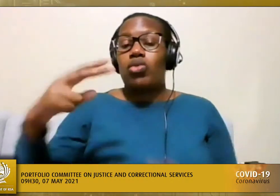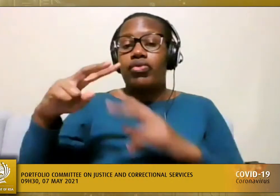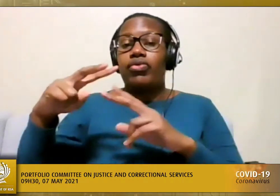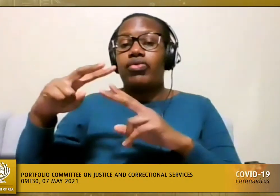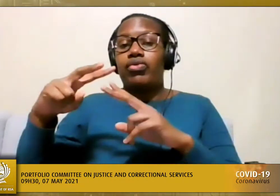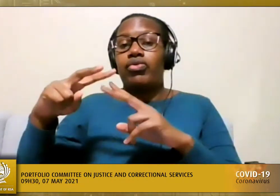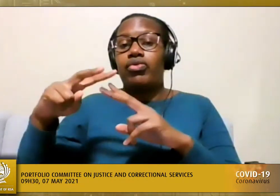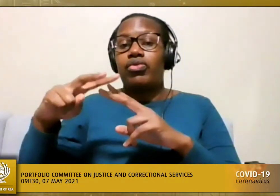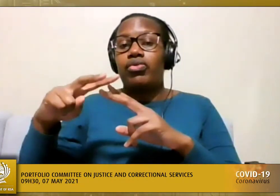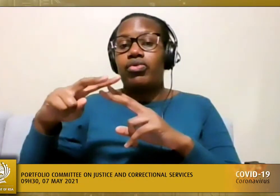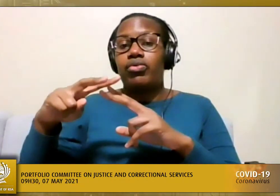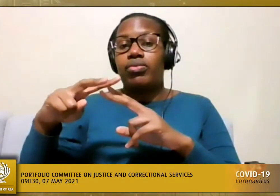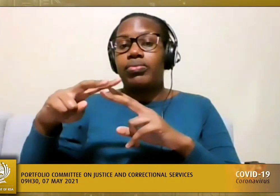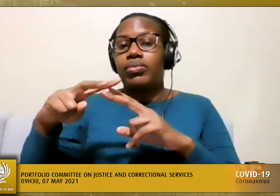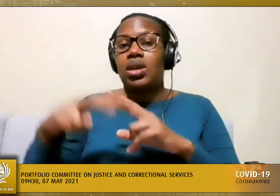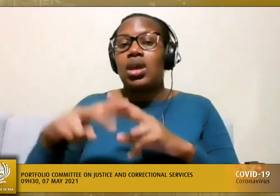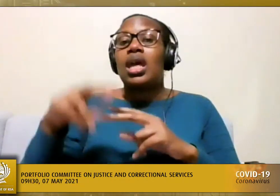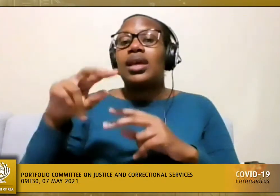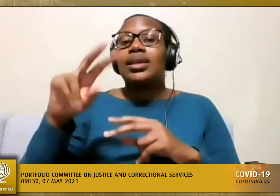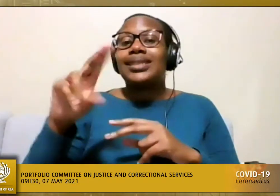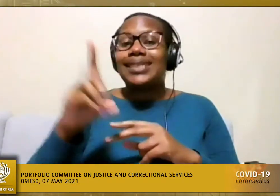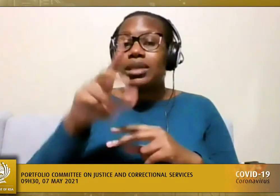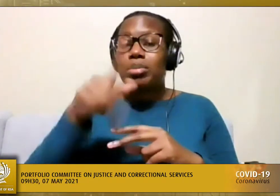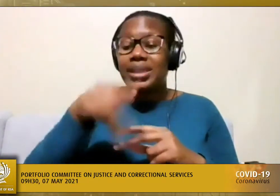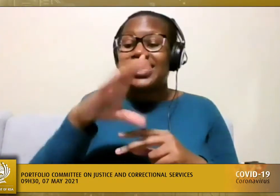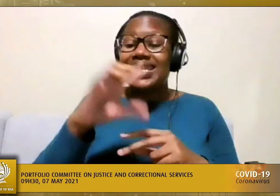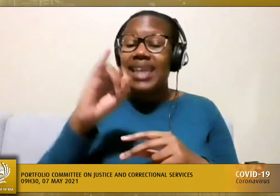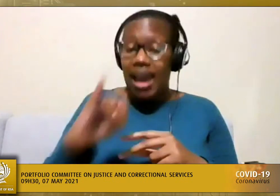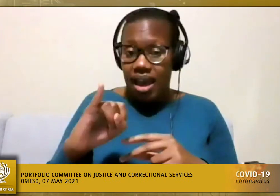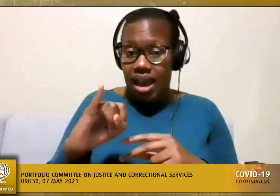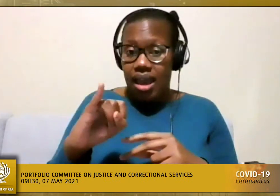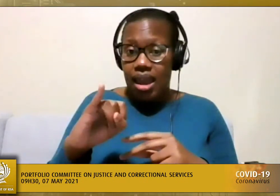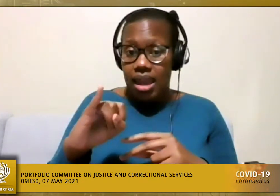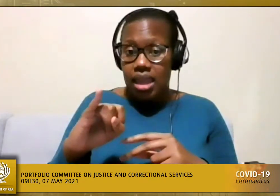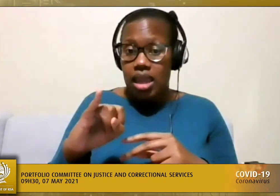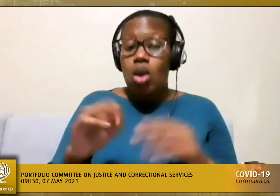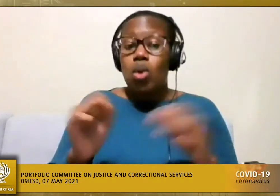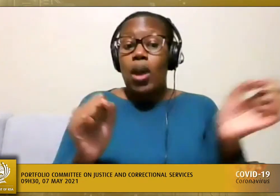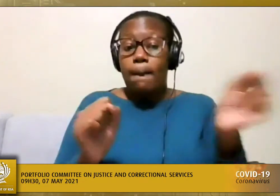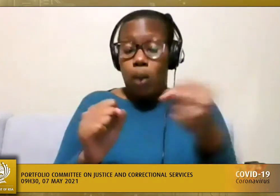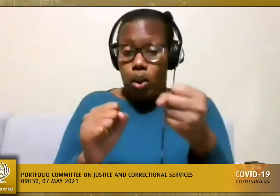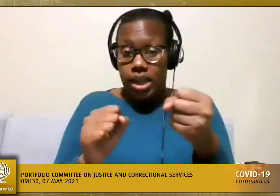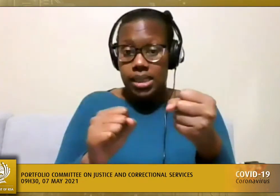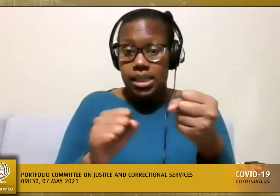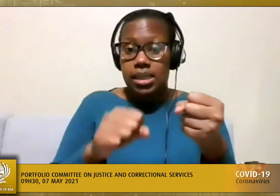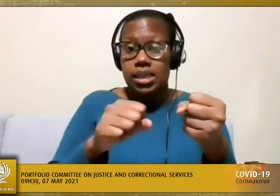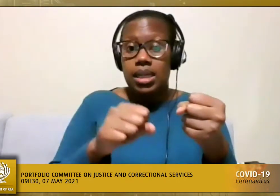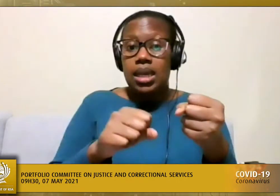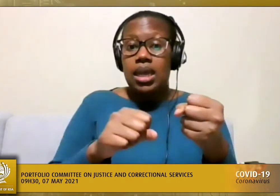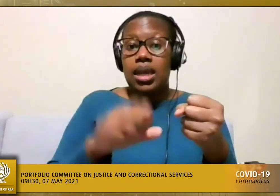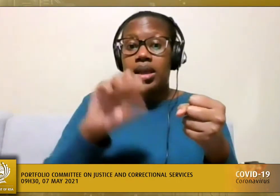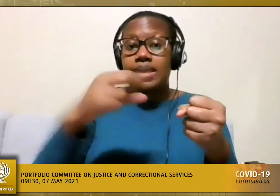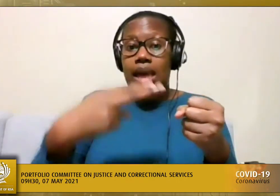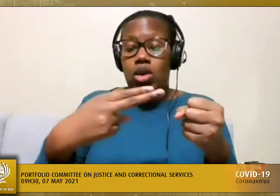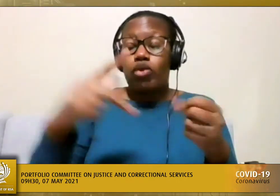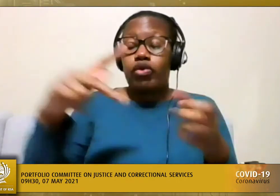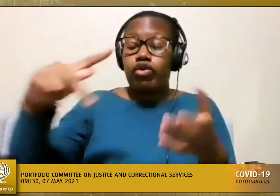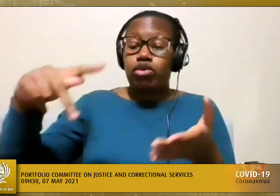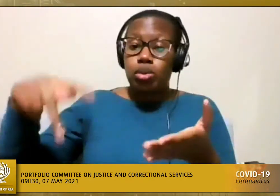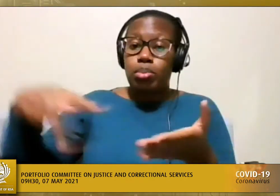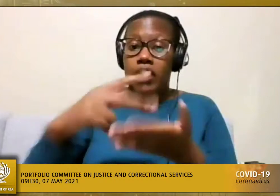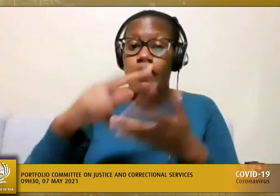people although the dpci are the ones who appointed the the steinhoff to to pay for for the